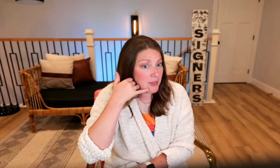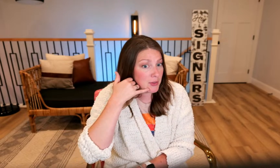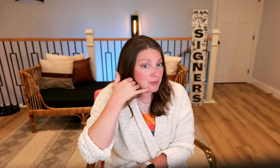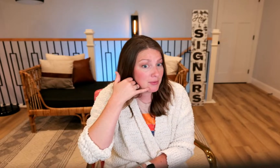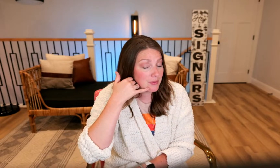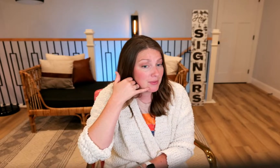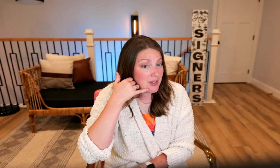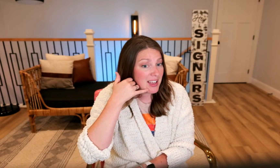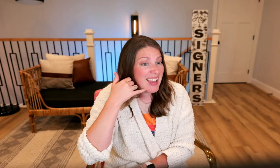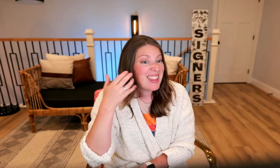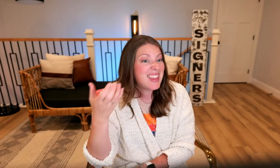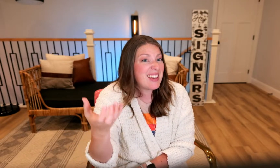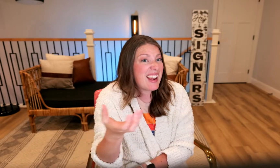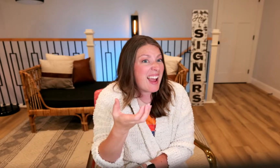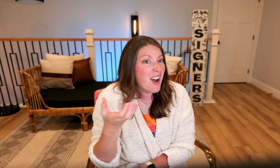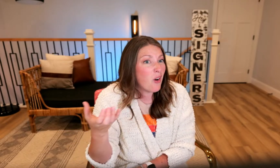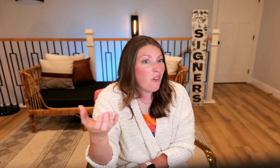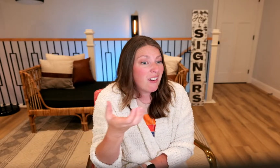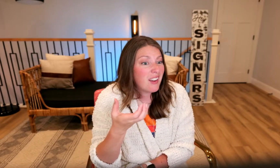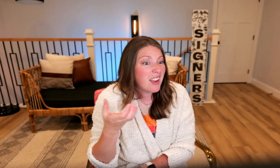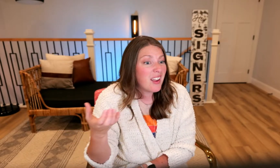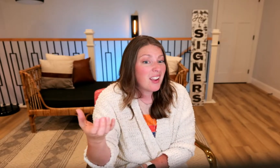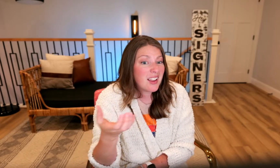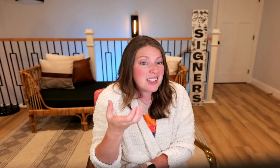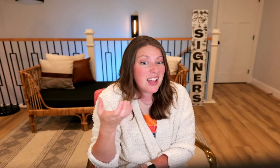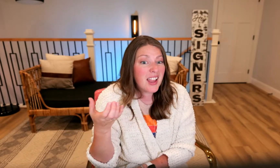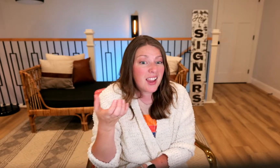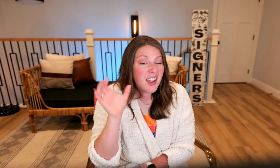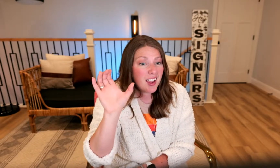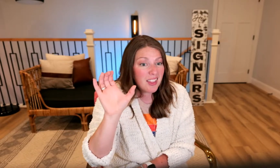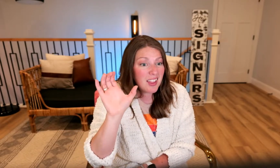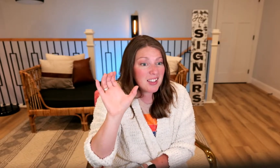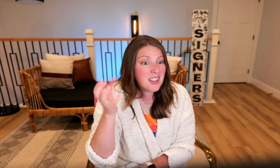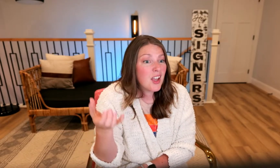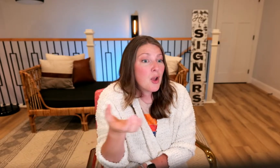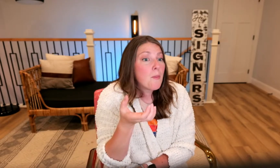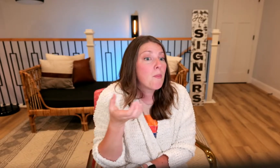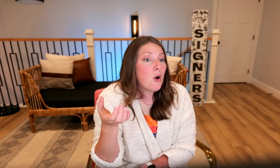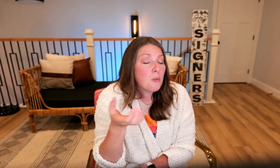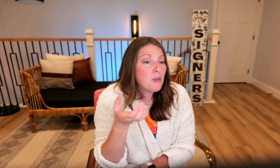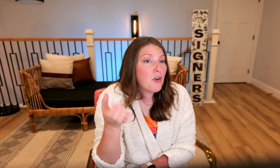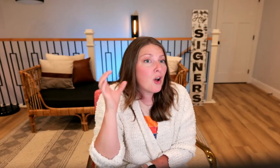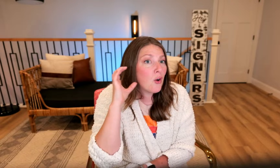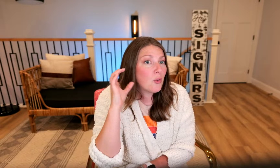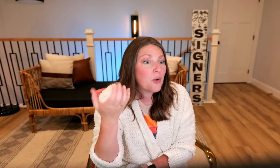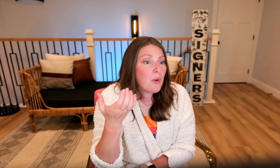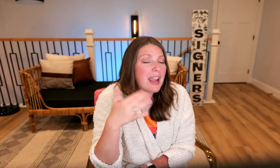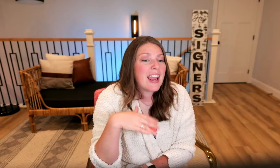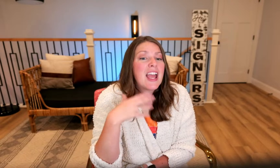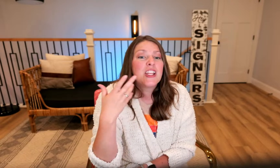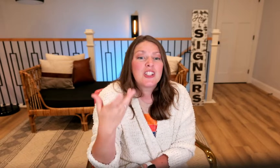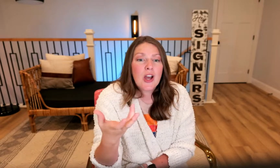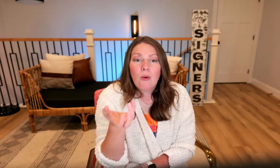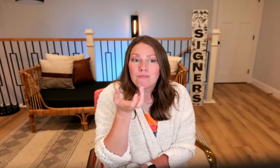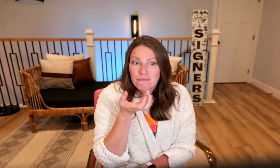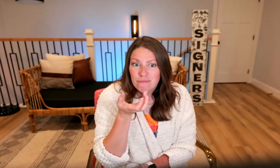telephone. Then now it's like this mobile phone, right? So